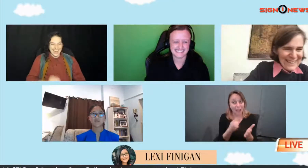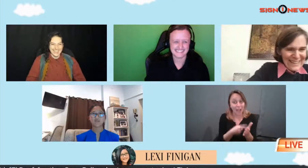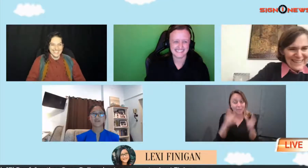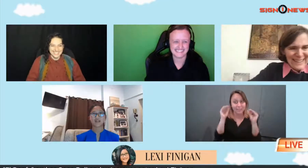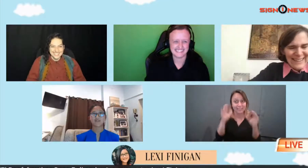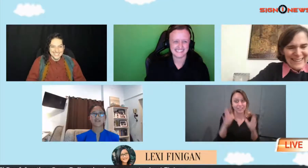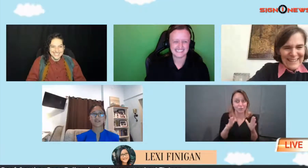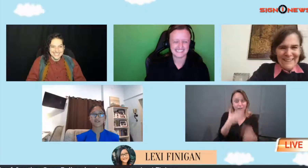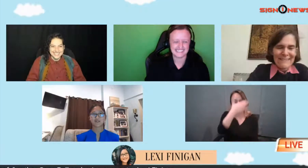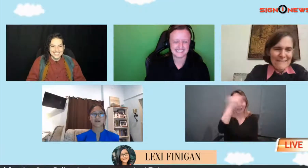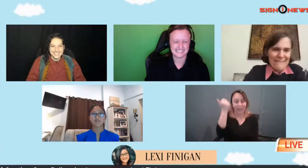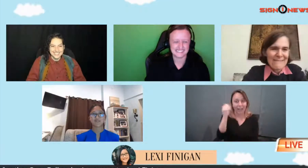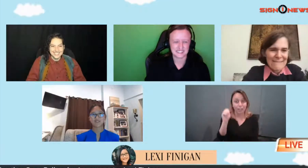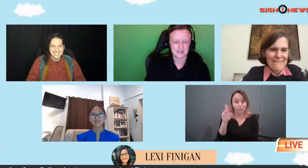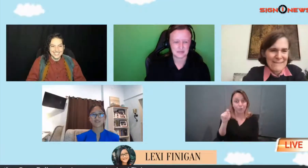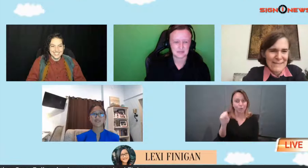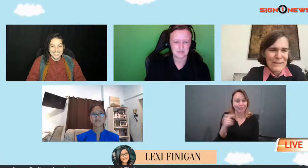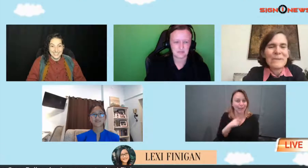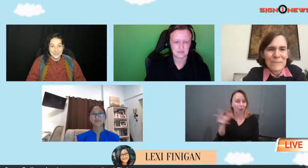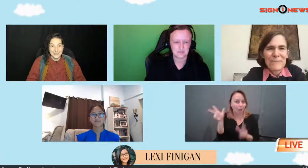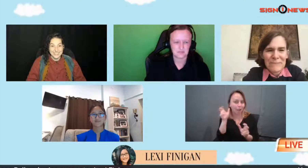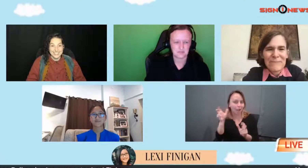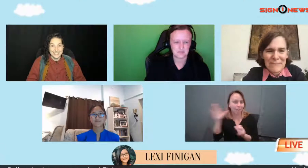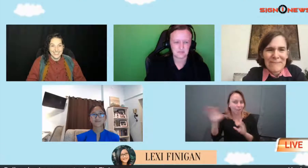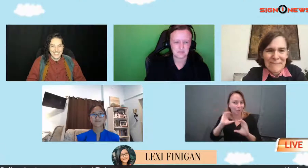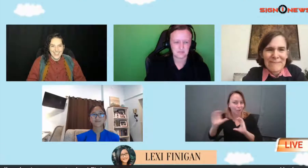to mute and I would hear their conversation.